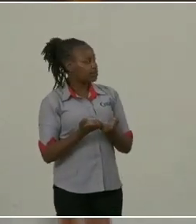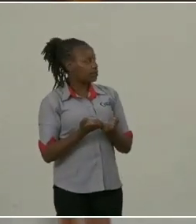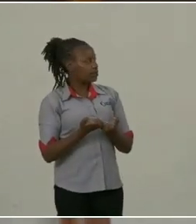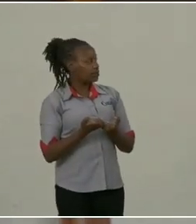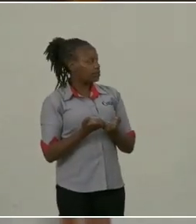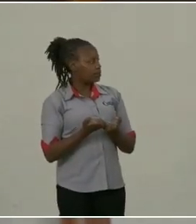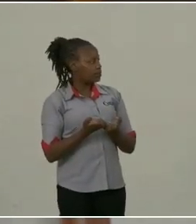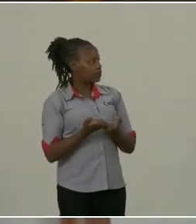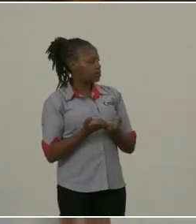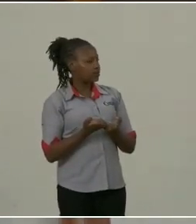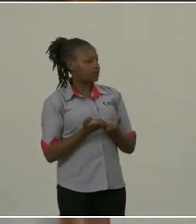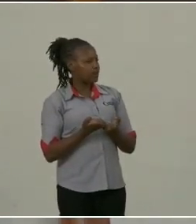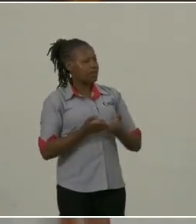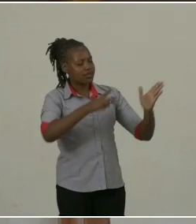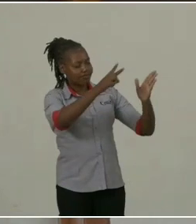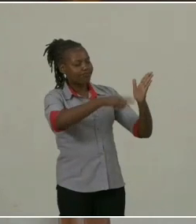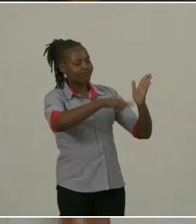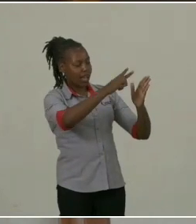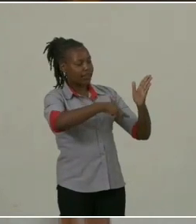I'm just running through.